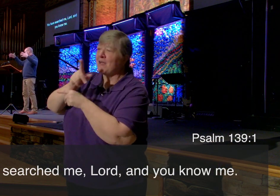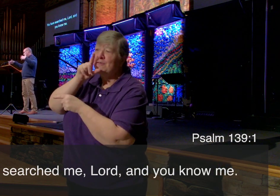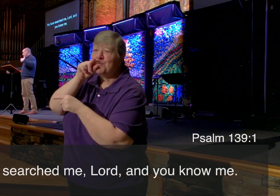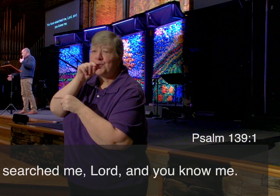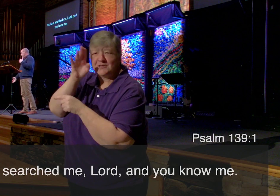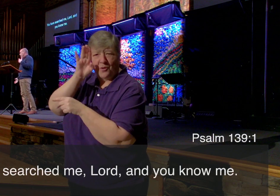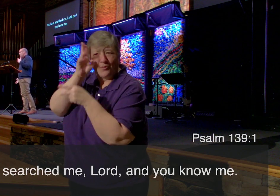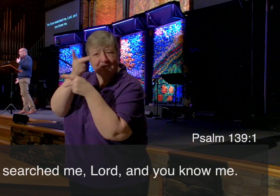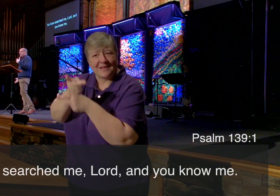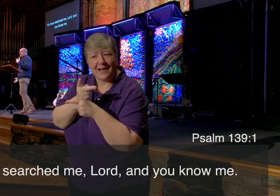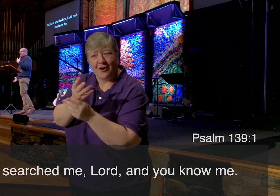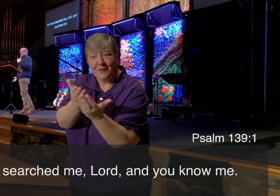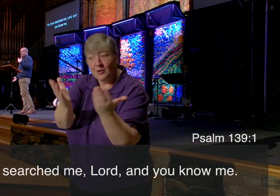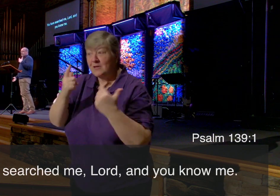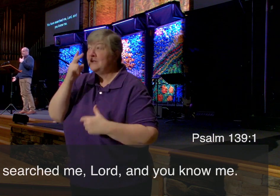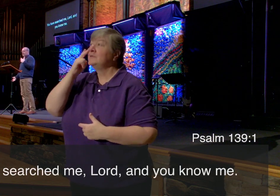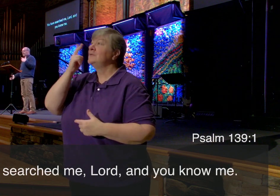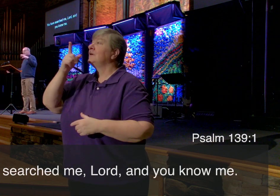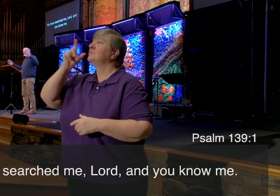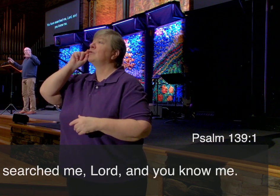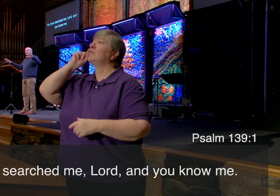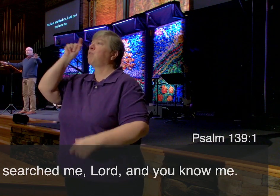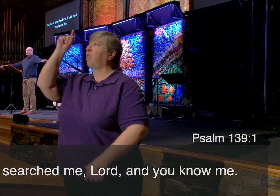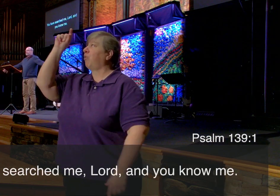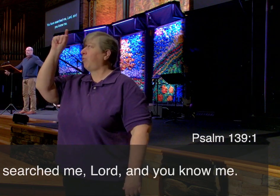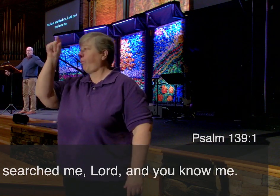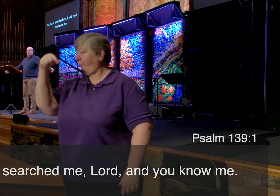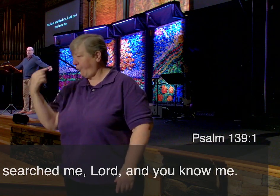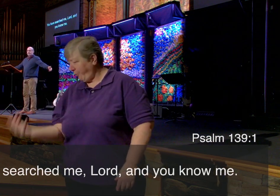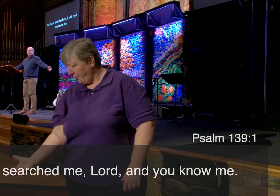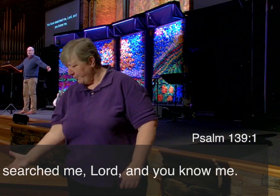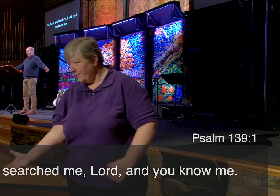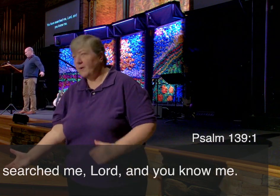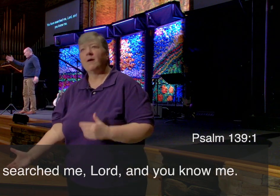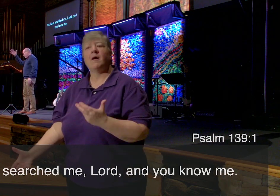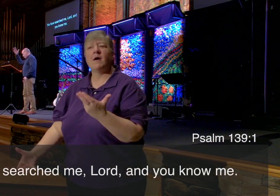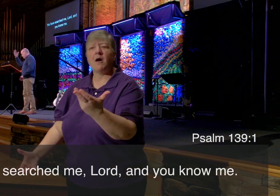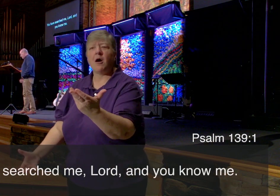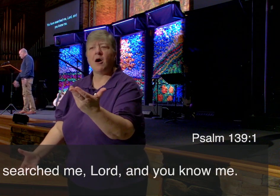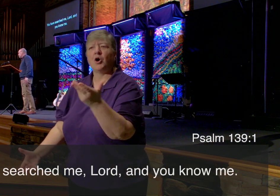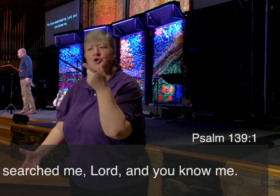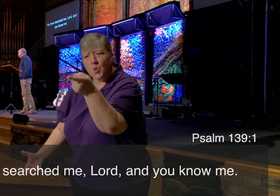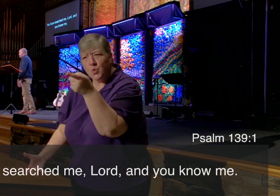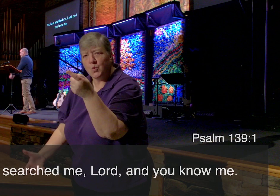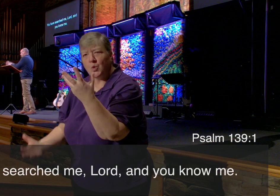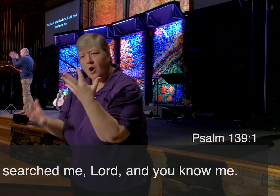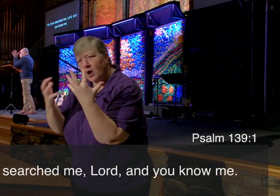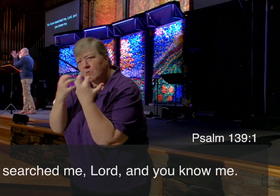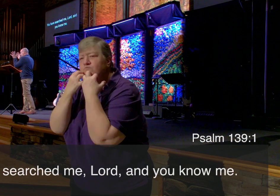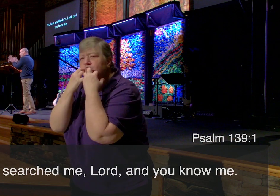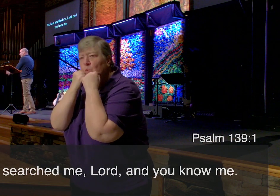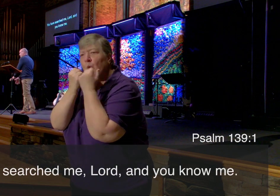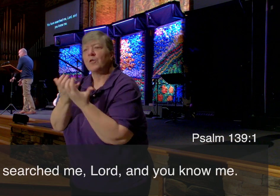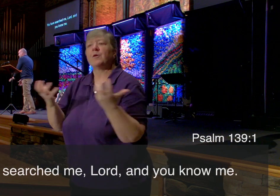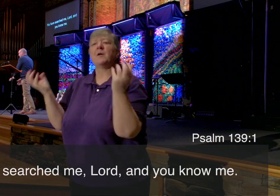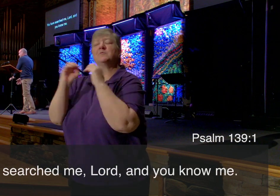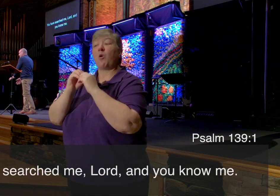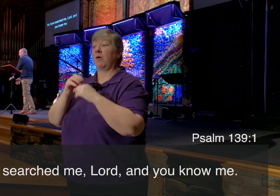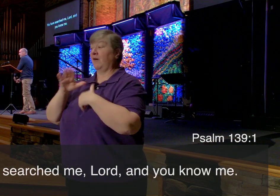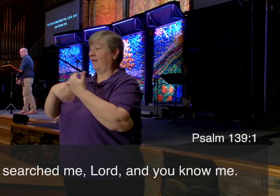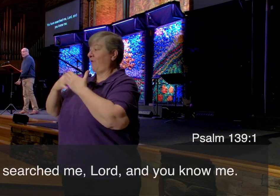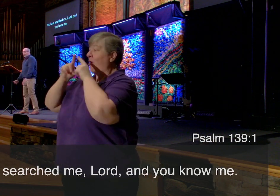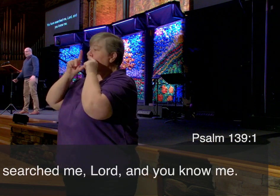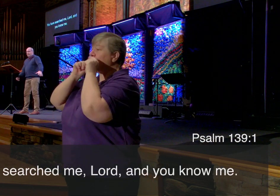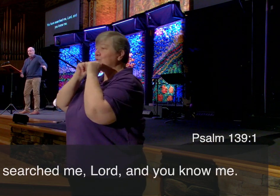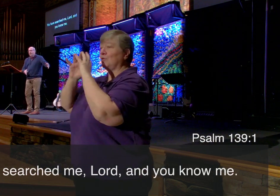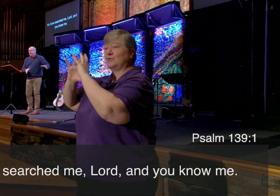care of you. He sees when every sparrow falls to the ground, and he says, "You are worth so much more." In fact, put all the sparrows in all the world on